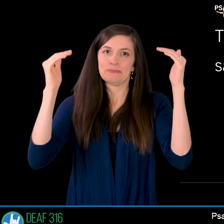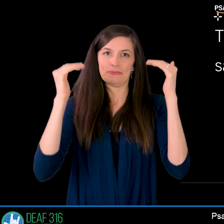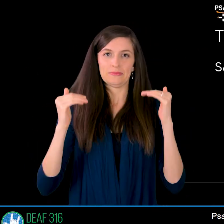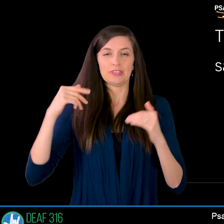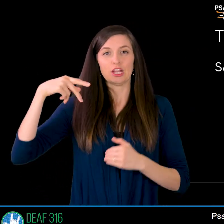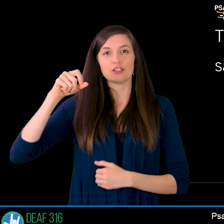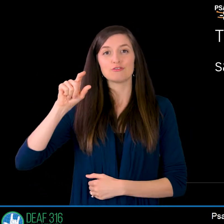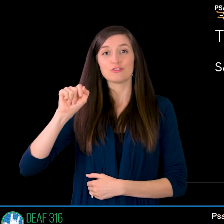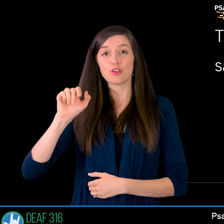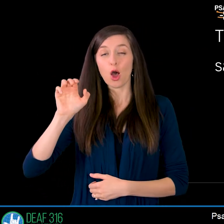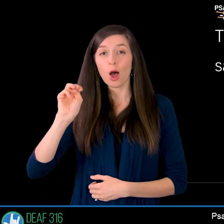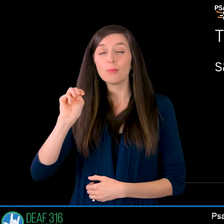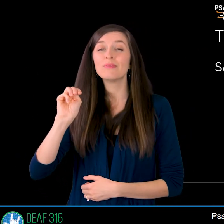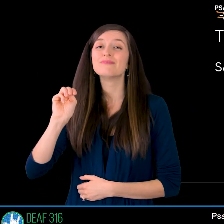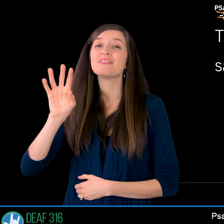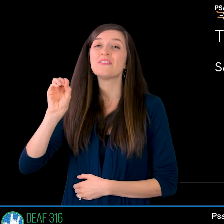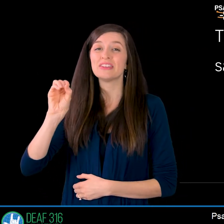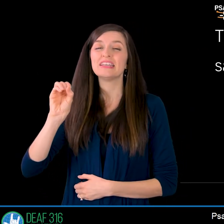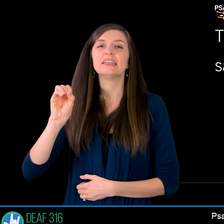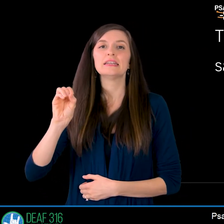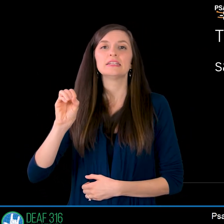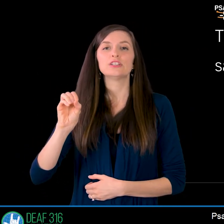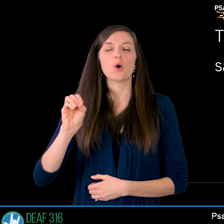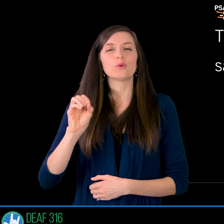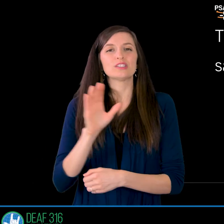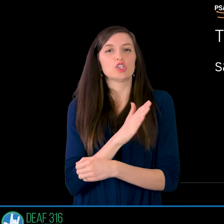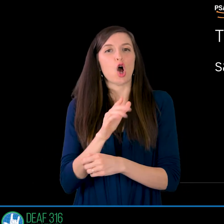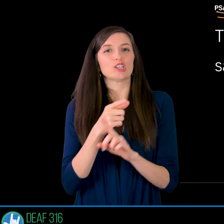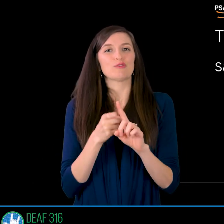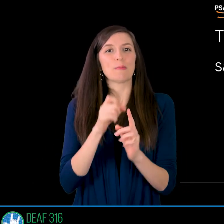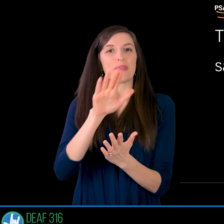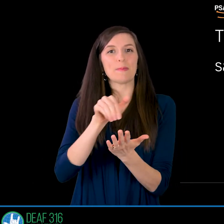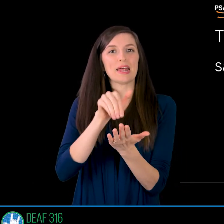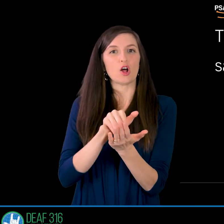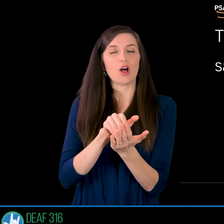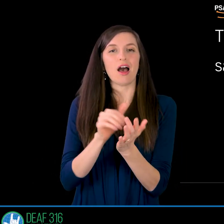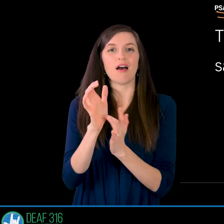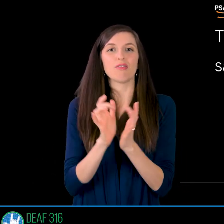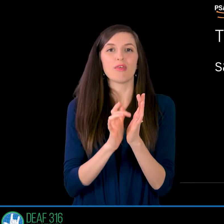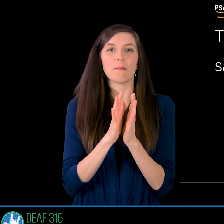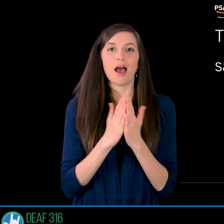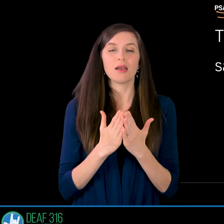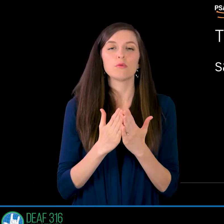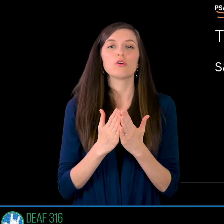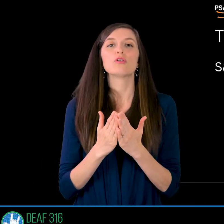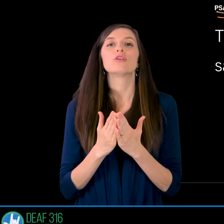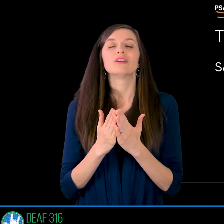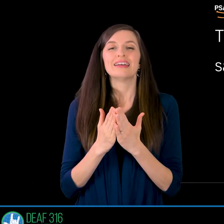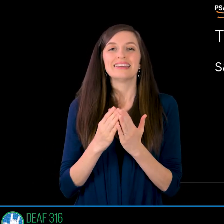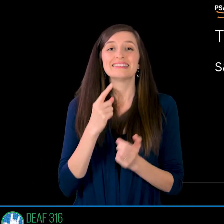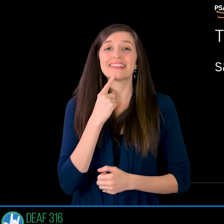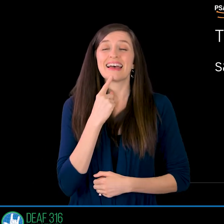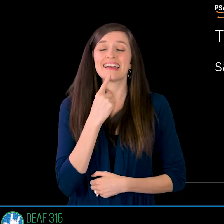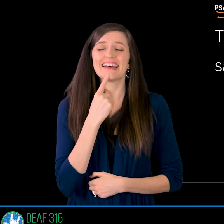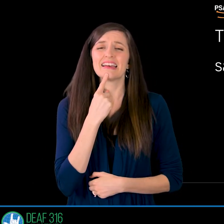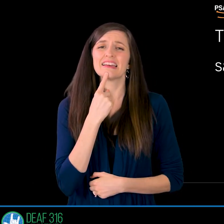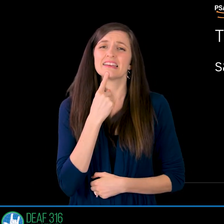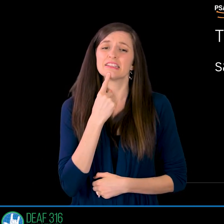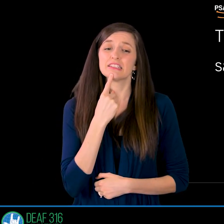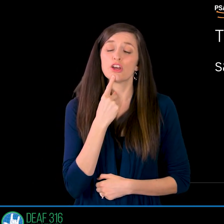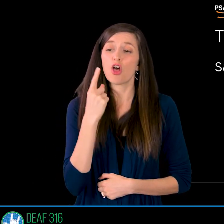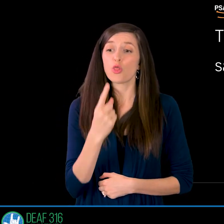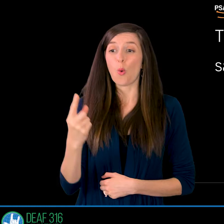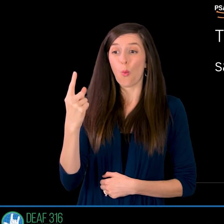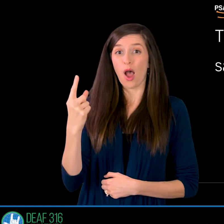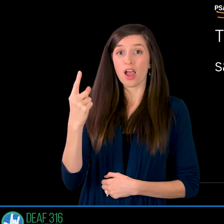is those songs in the middle of the Bible. Number 50, verse 23, the one